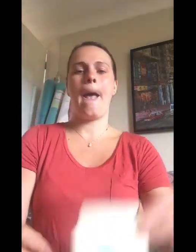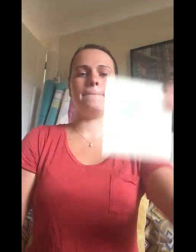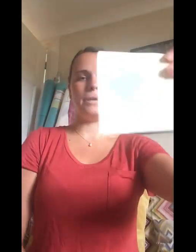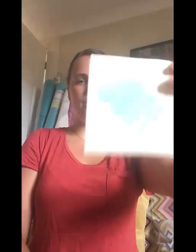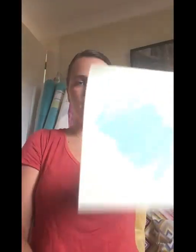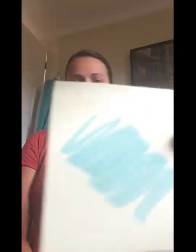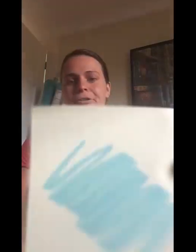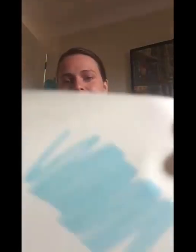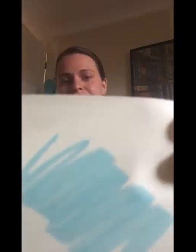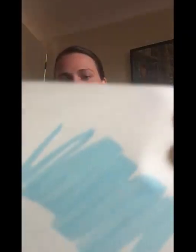Blue.